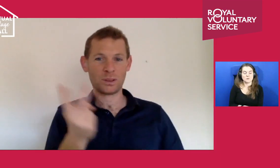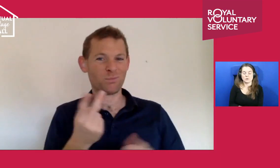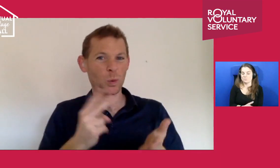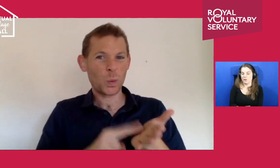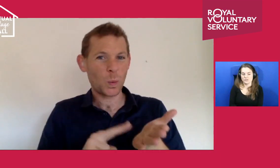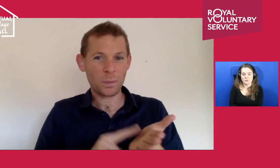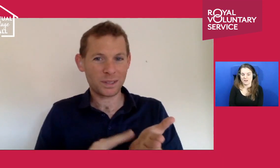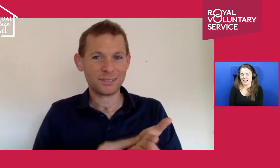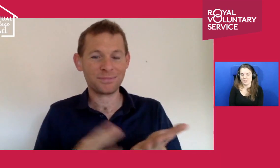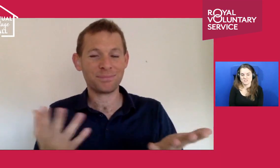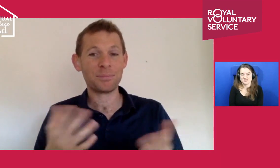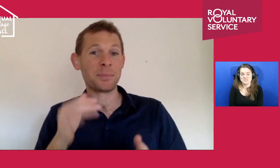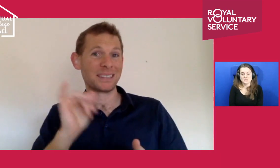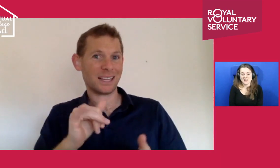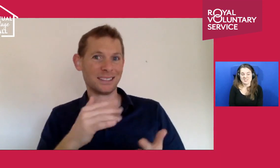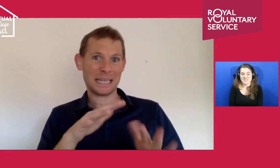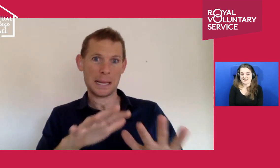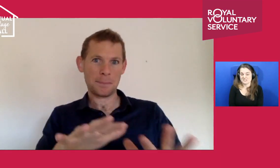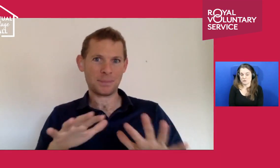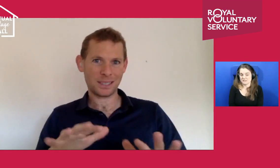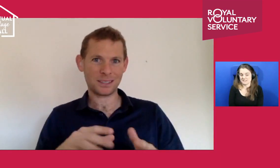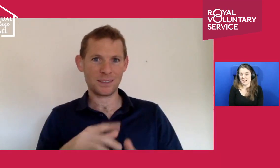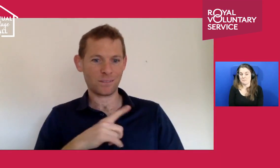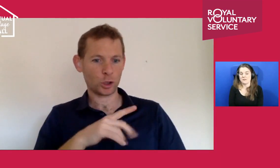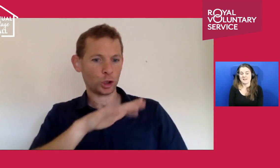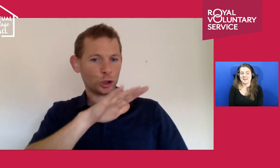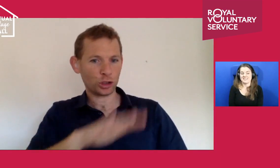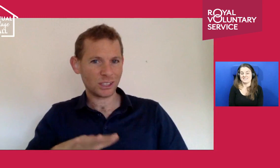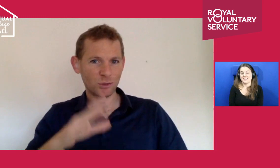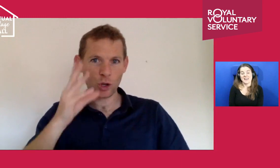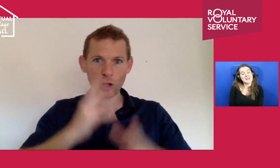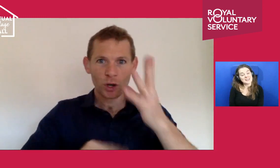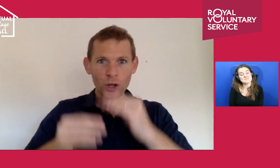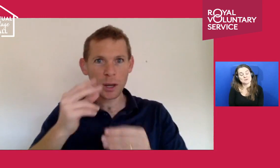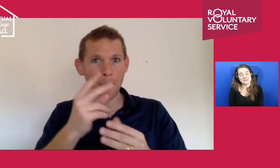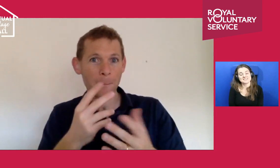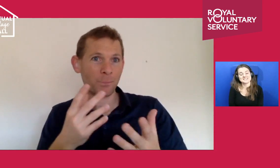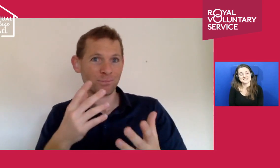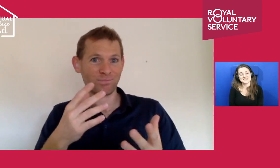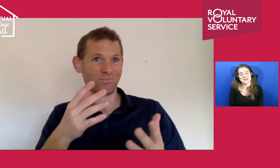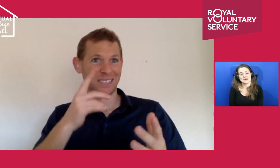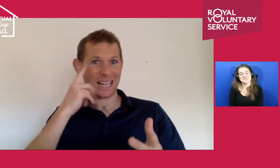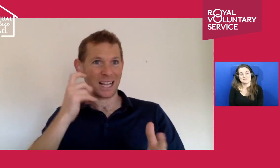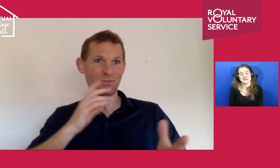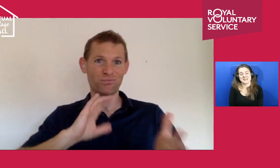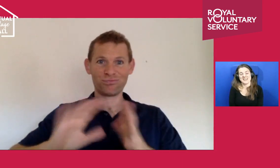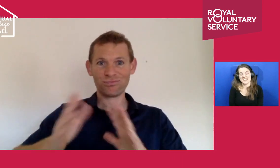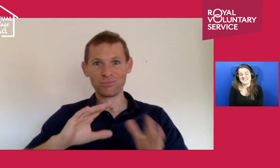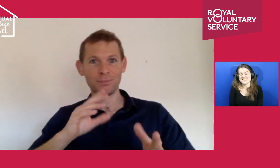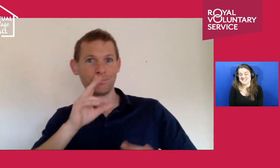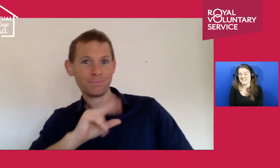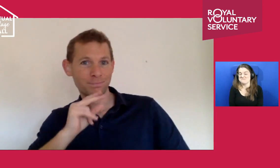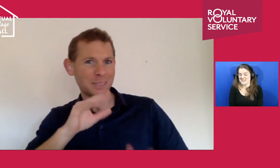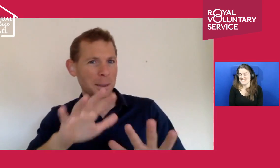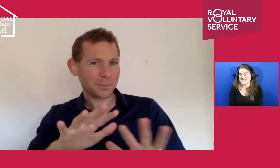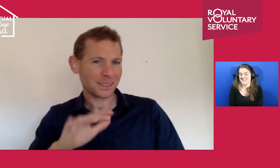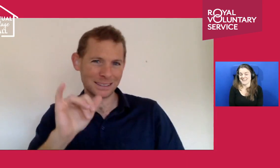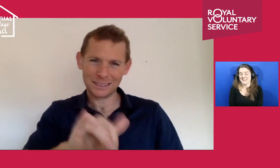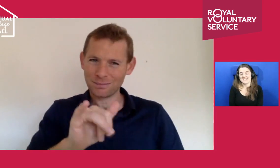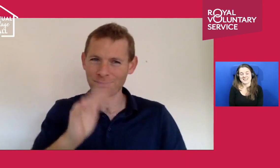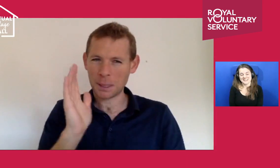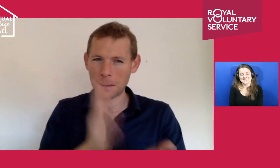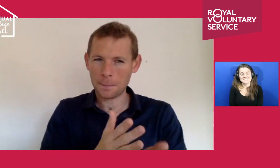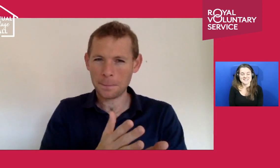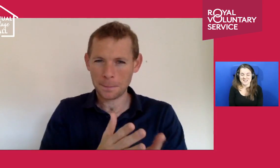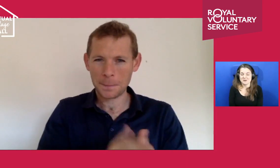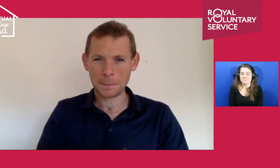take on board both spoken languages. So that's normal to them. And but it doesn't take away from the fact it is still amazing